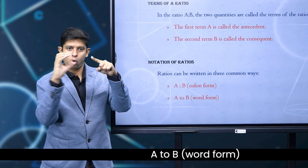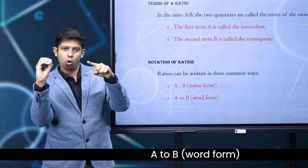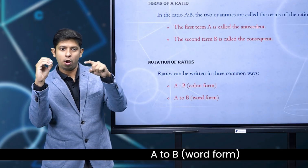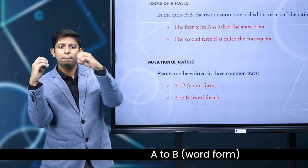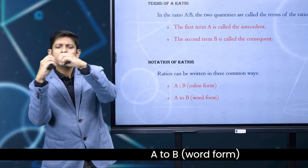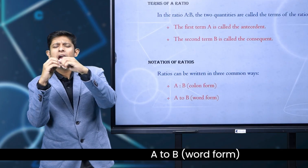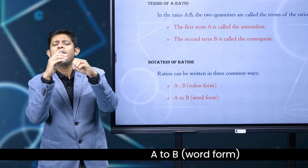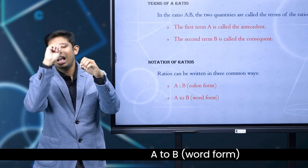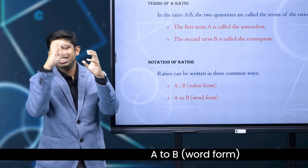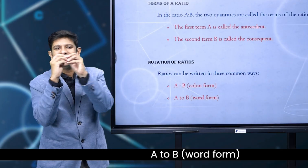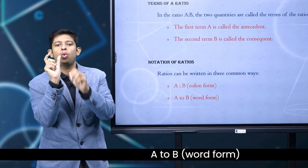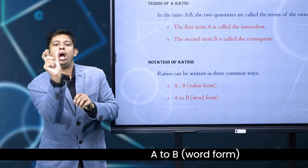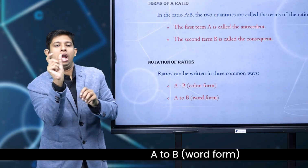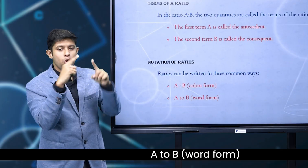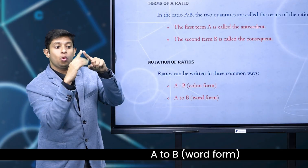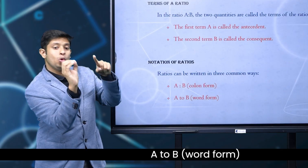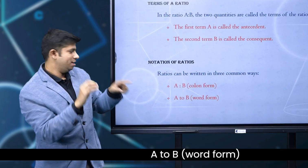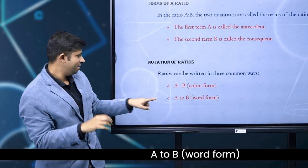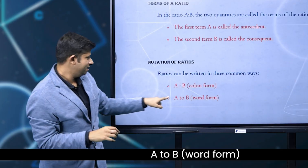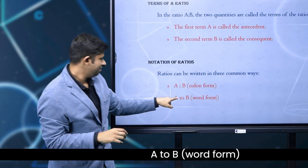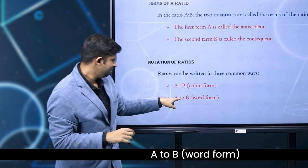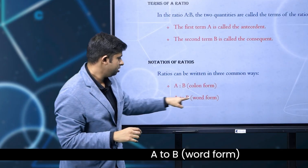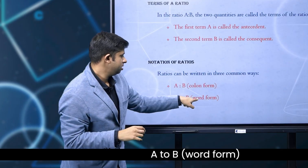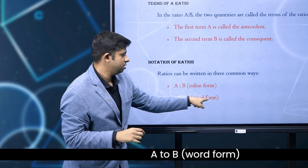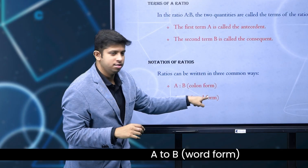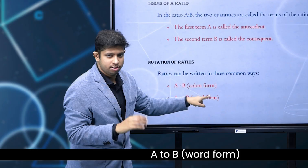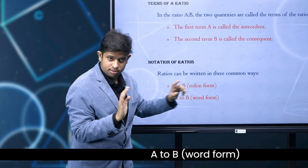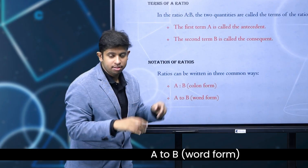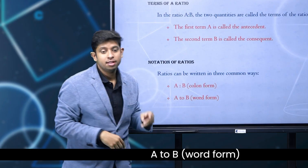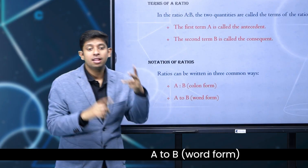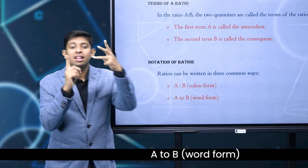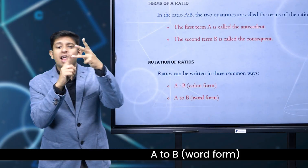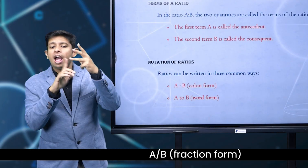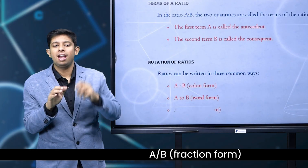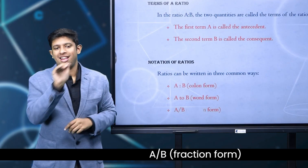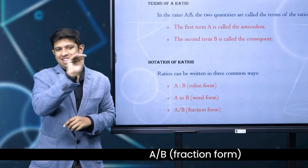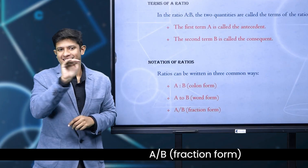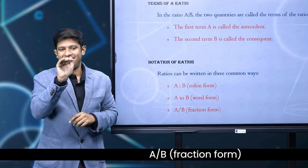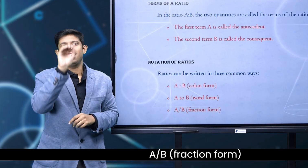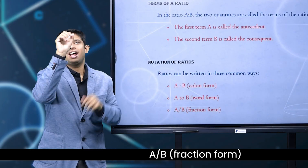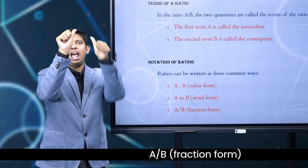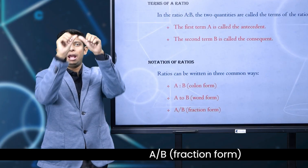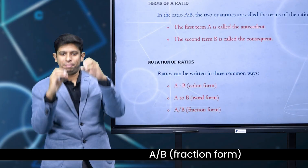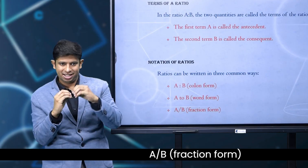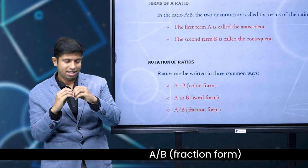A to B word form, a by b fraction